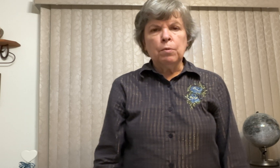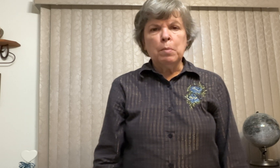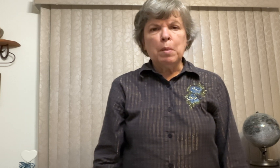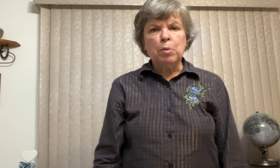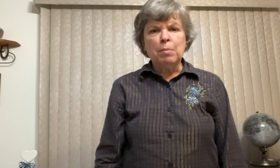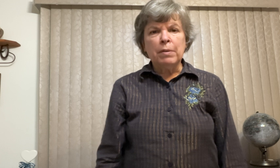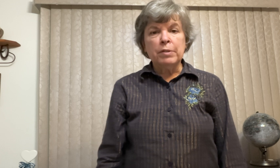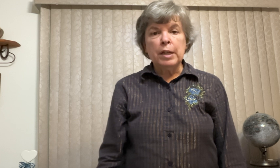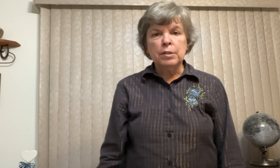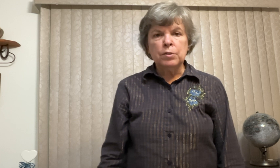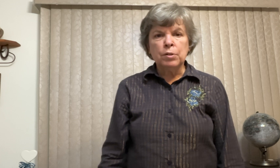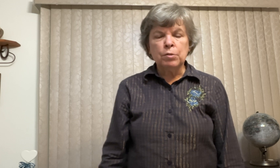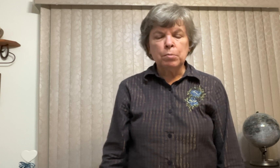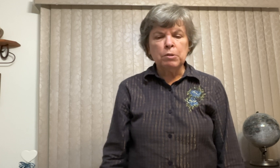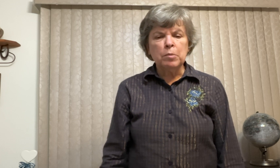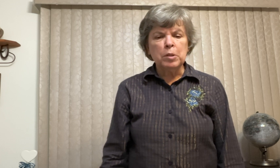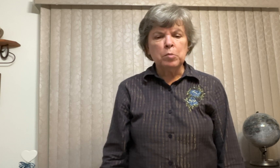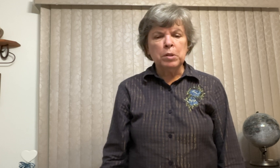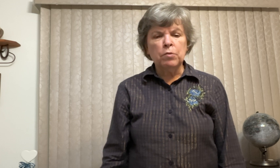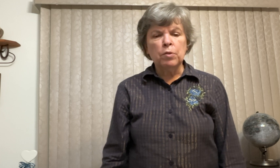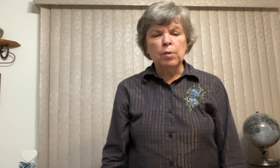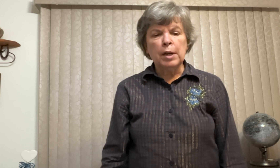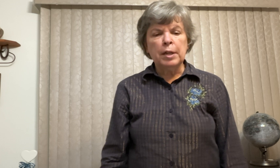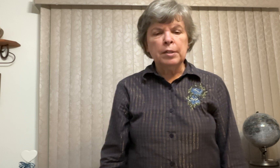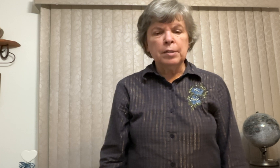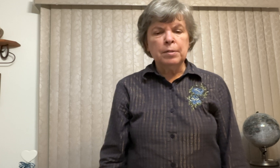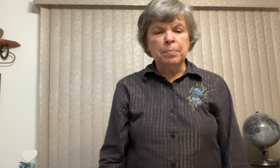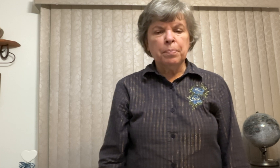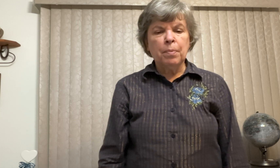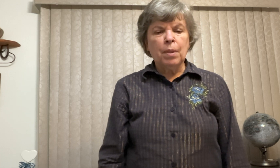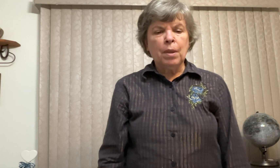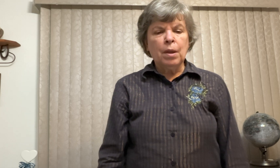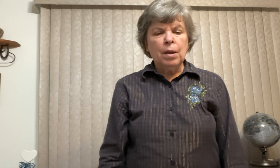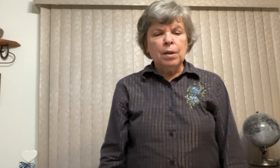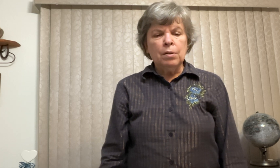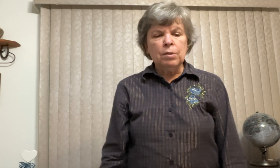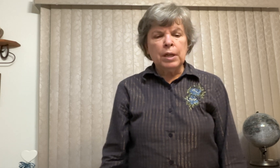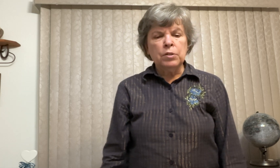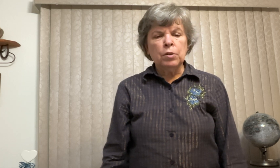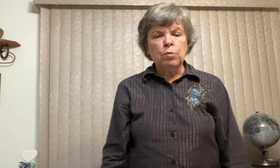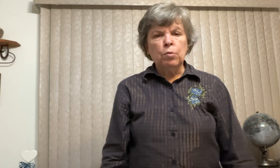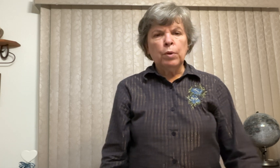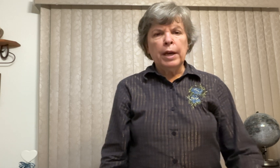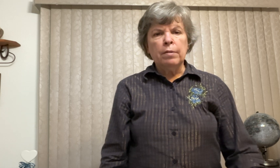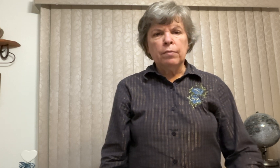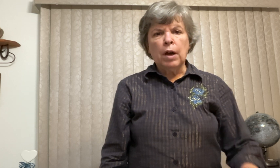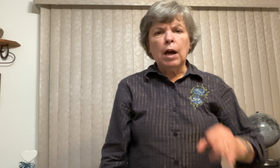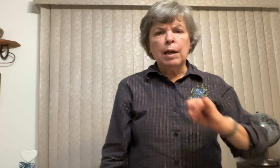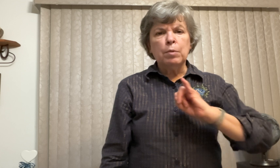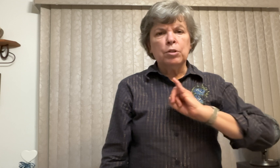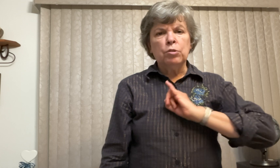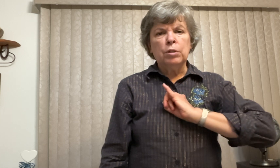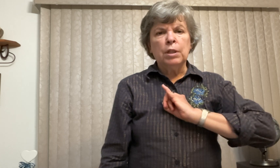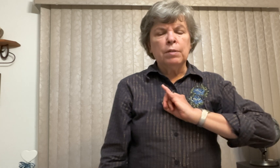Remember, I'm left-handed, so mirror image me if you're right-handed. Okay, so we have I, which you could leave